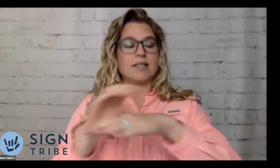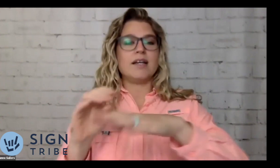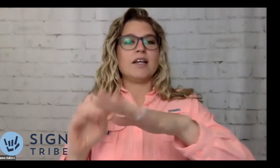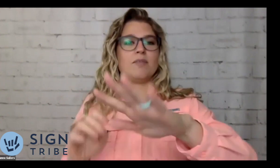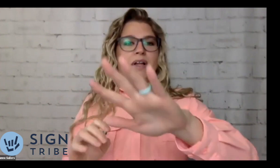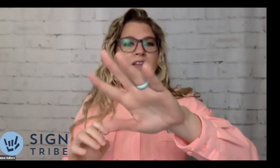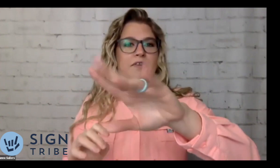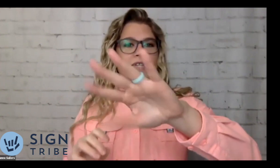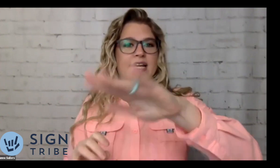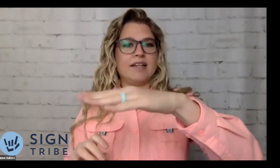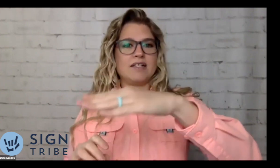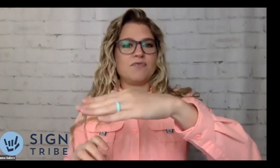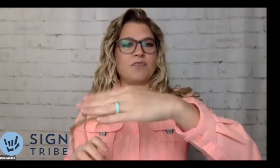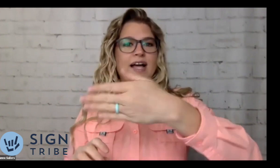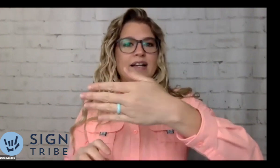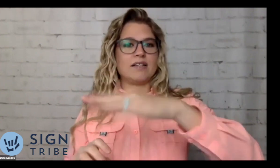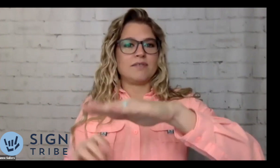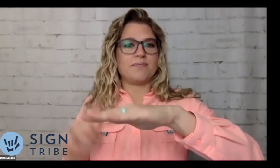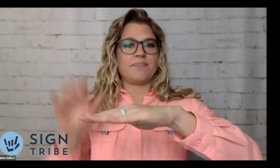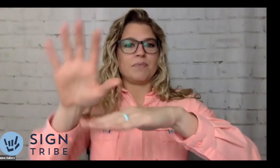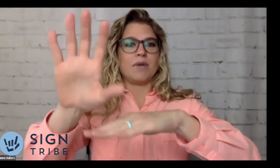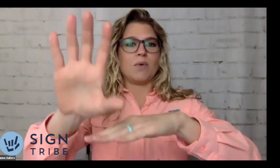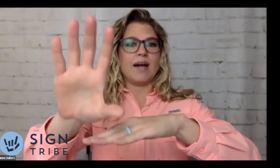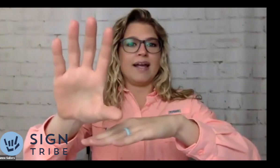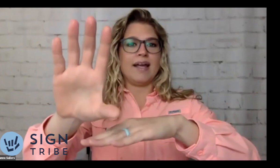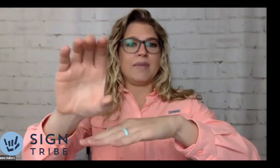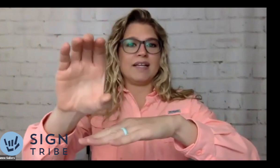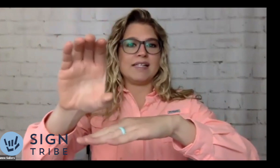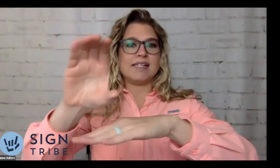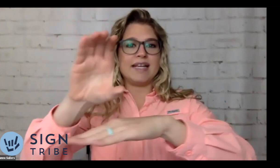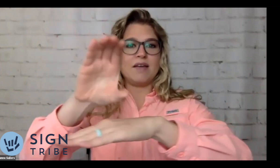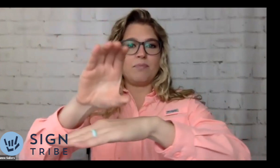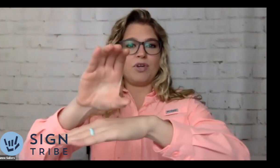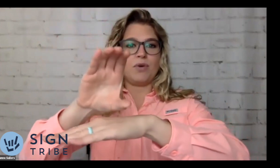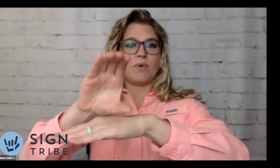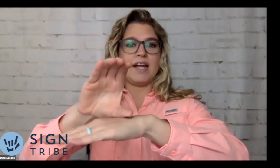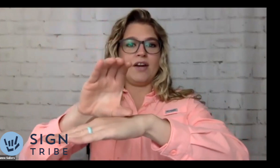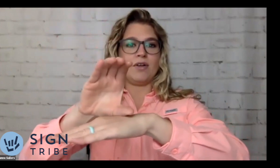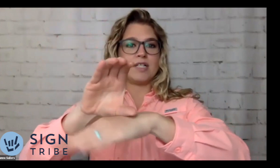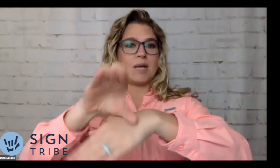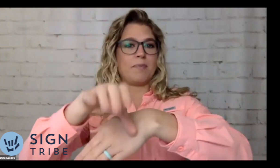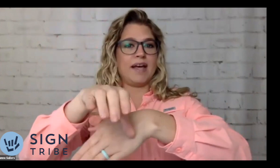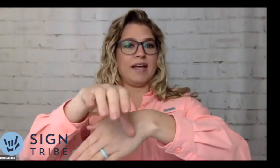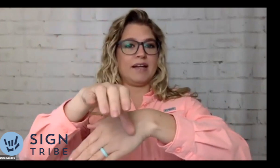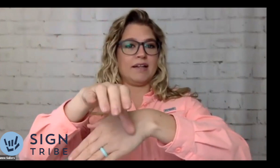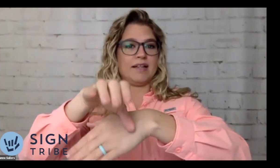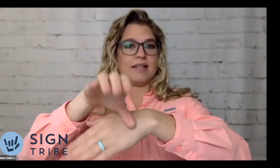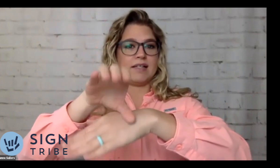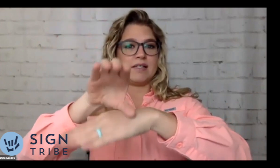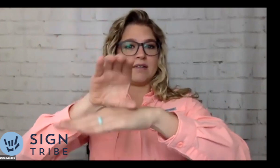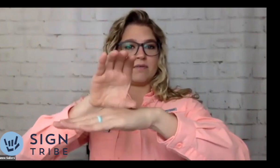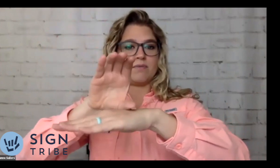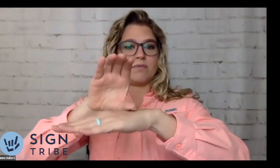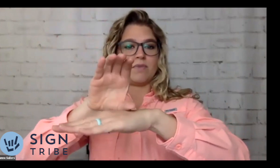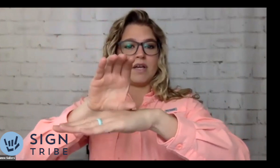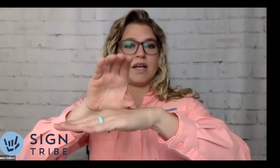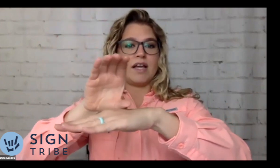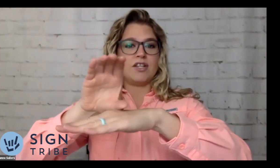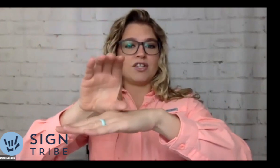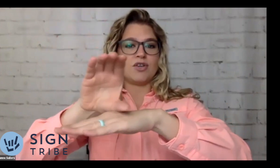my left hand is flat. My right hand, make a C, put it right here on top of my hand like this. And just go around